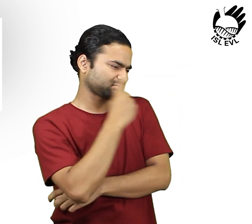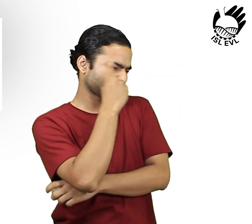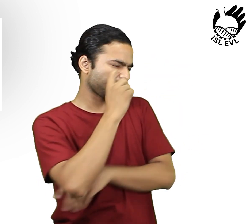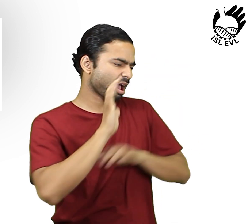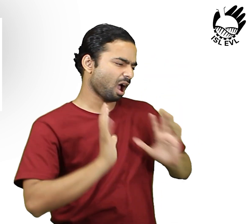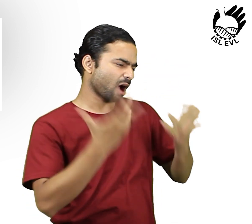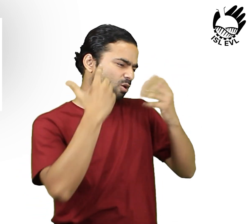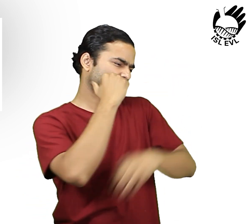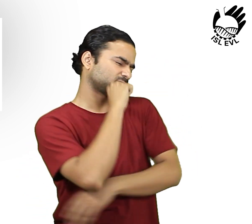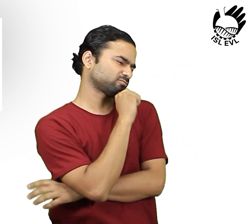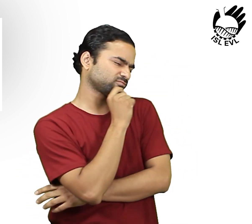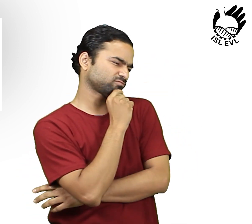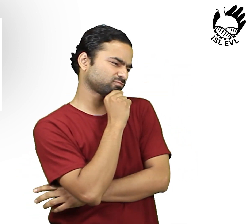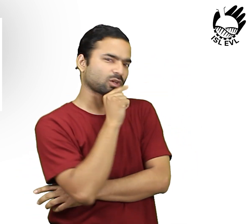as shown on the screen.